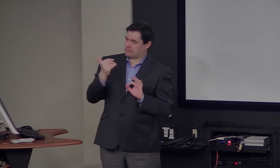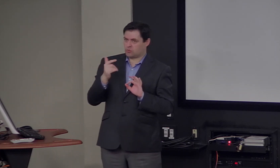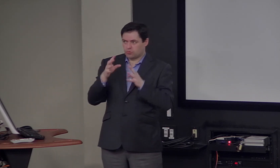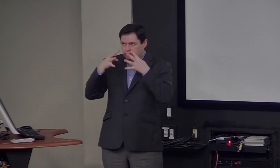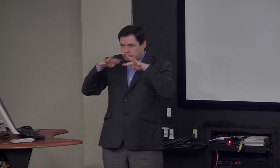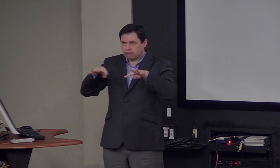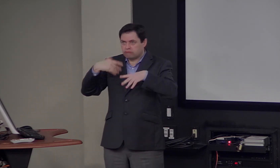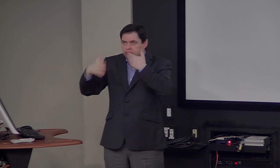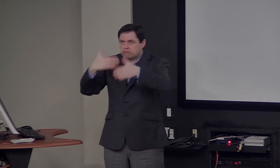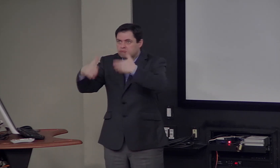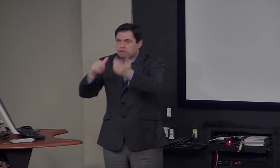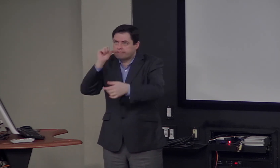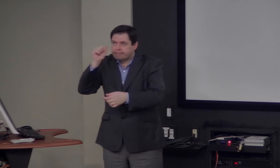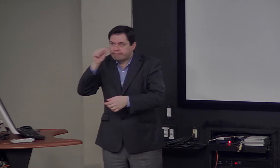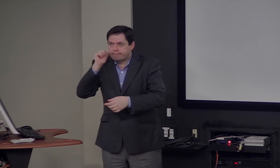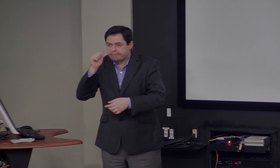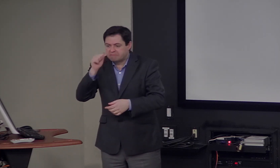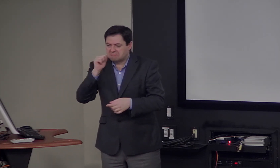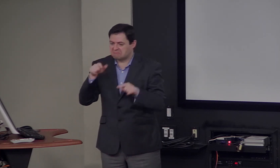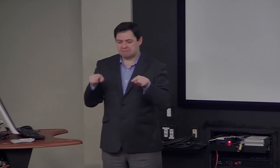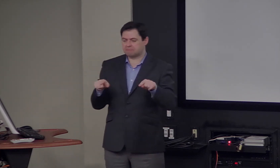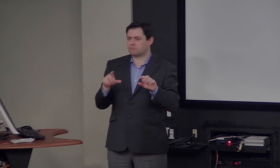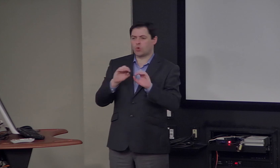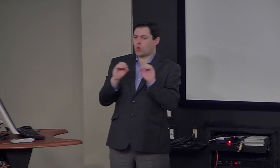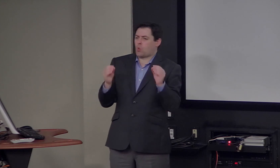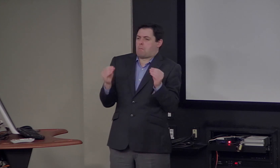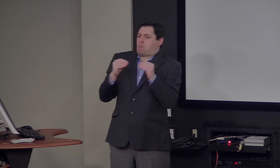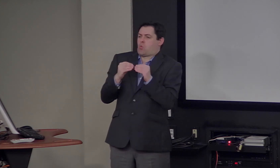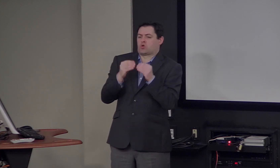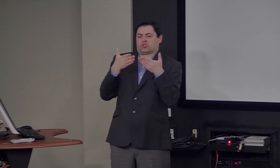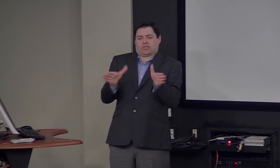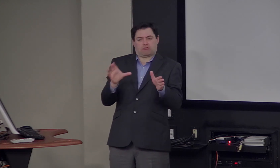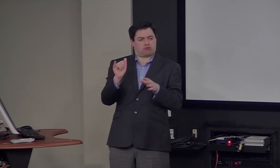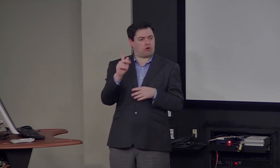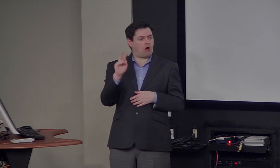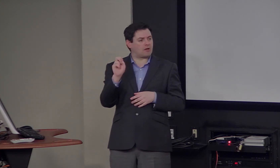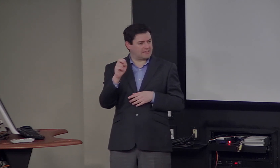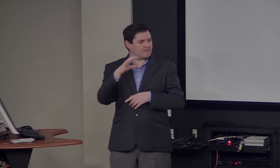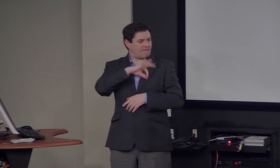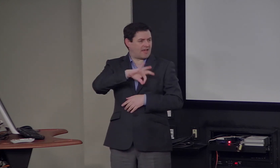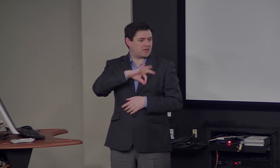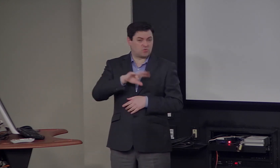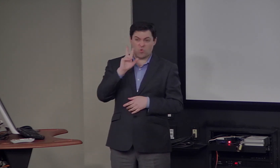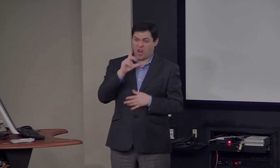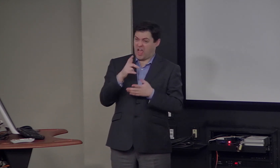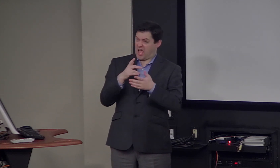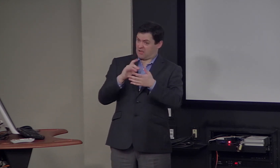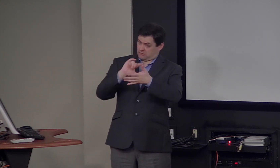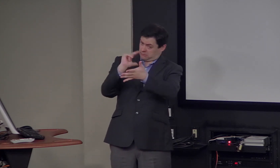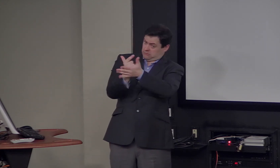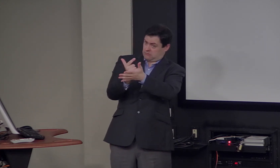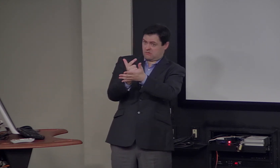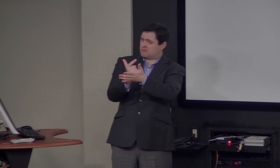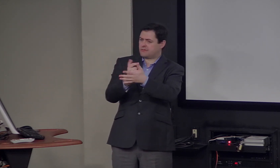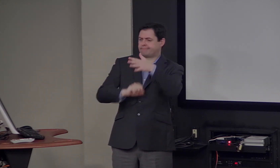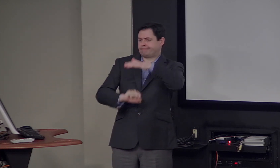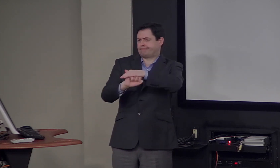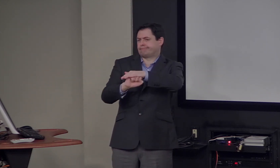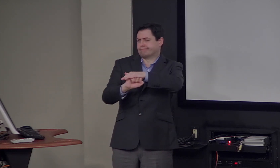students learn more language, they're better at attending, as are the expert interpreters in general. And so there is cognitive advantage to